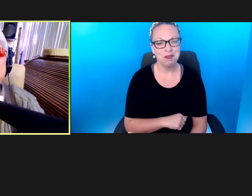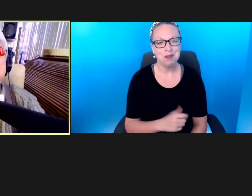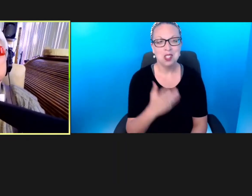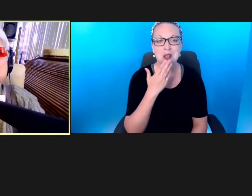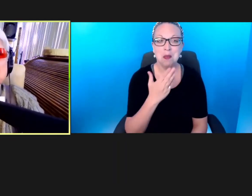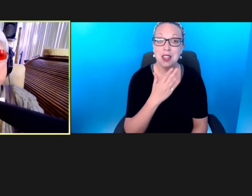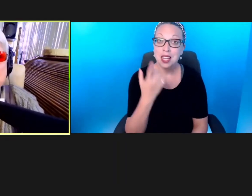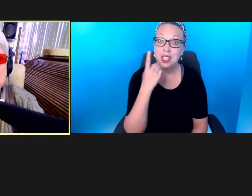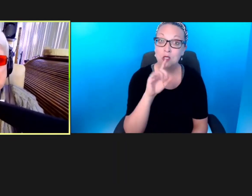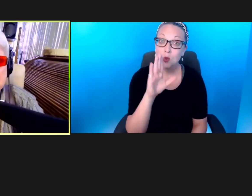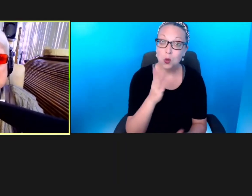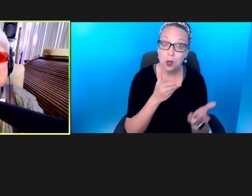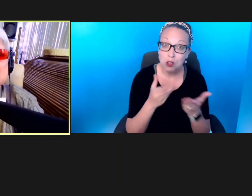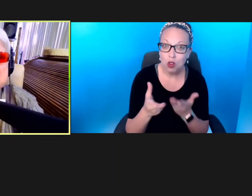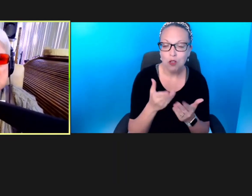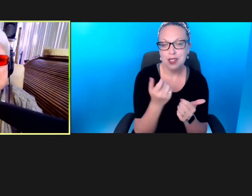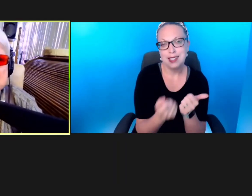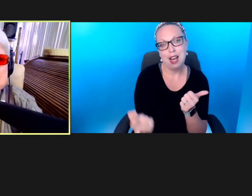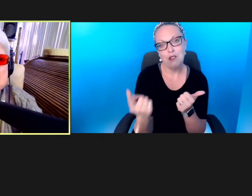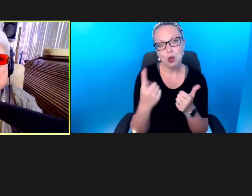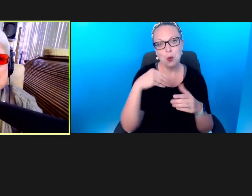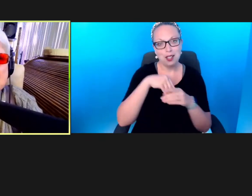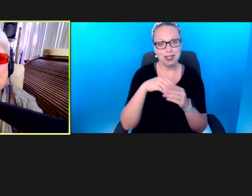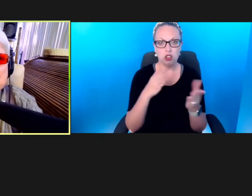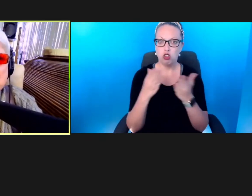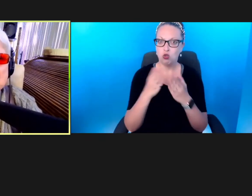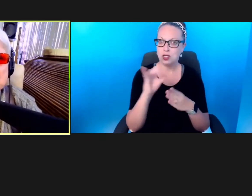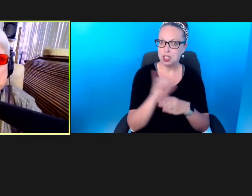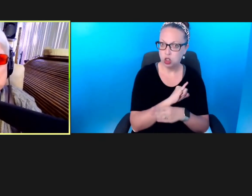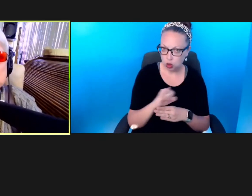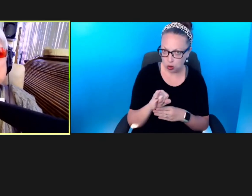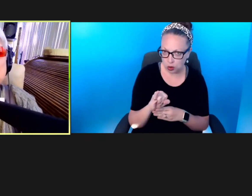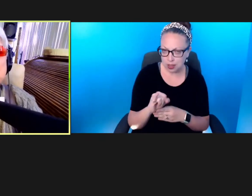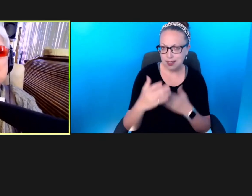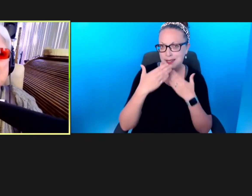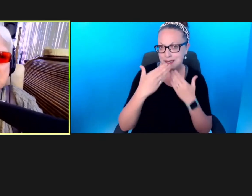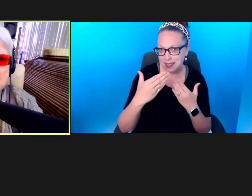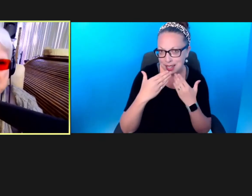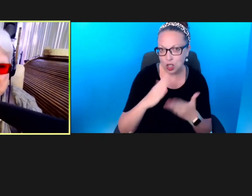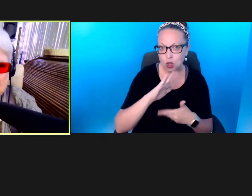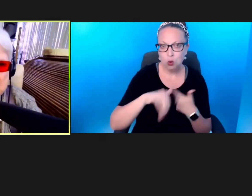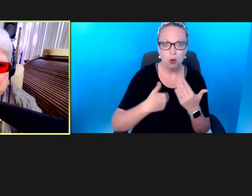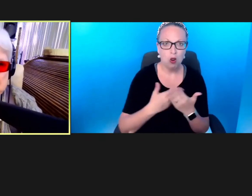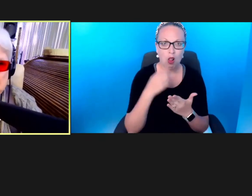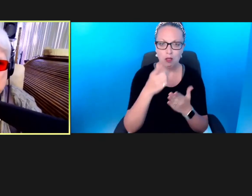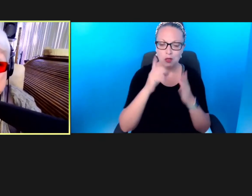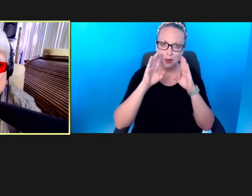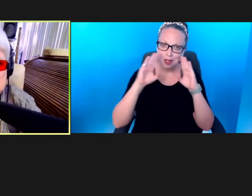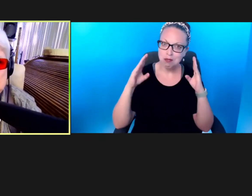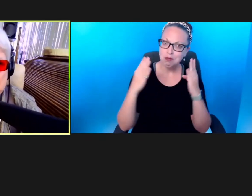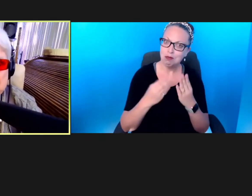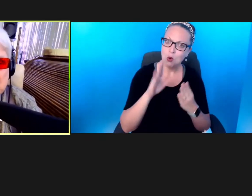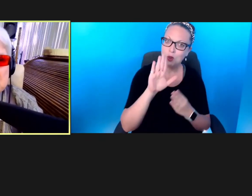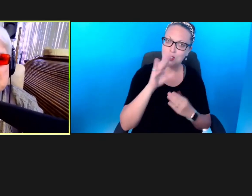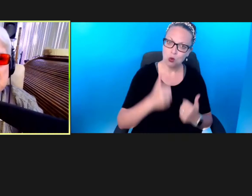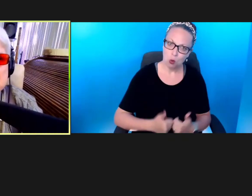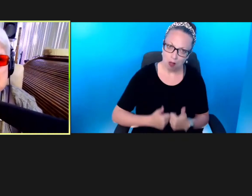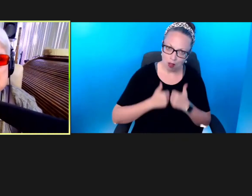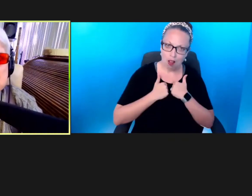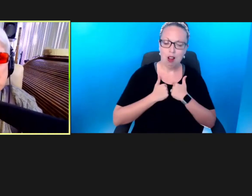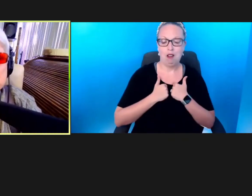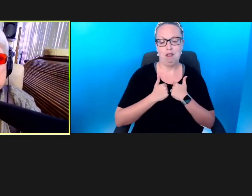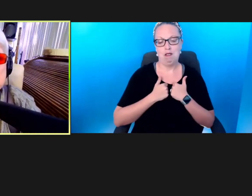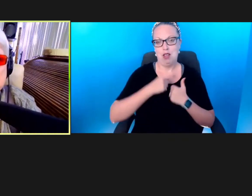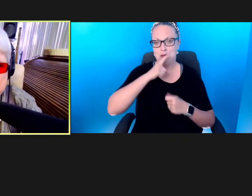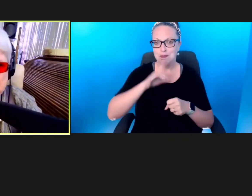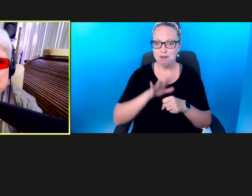your service, people in the service, and all of you who've devoted your life and do devote your life to